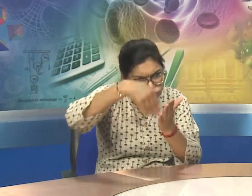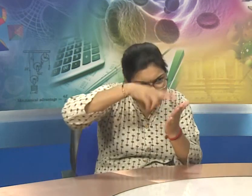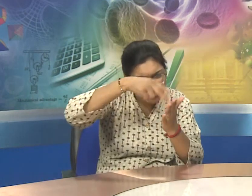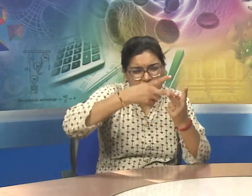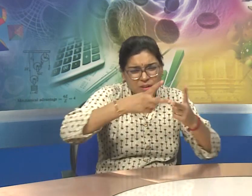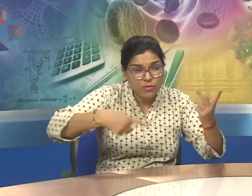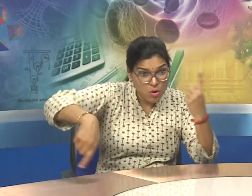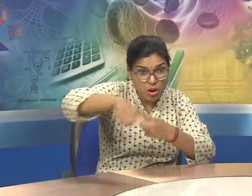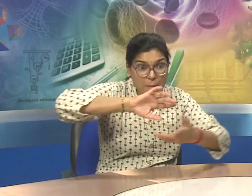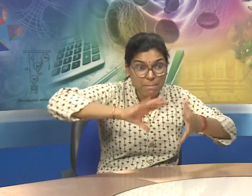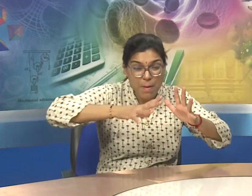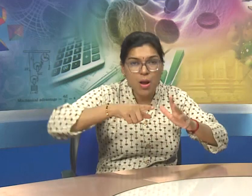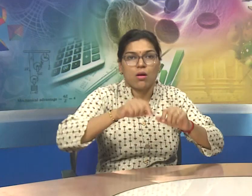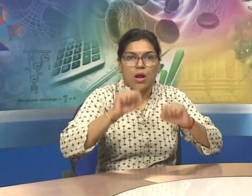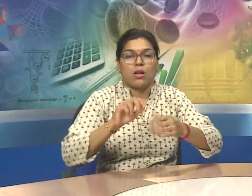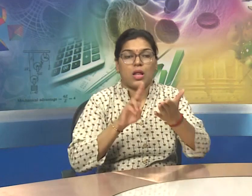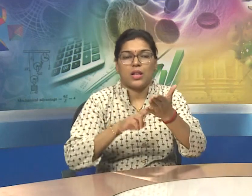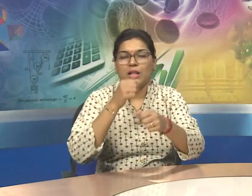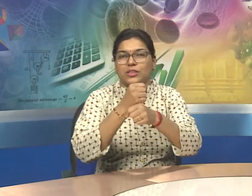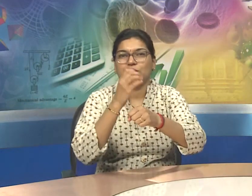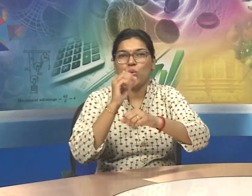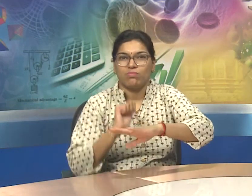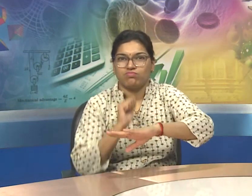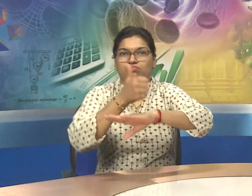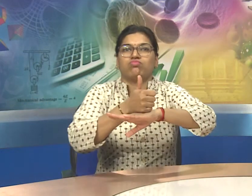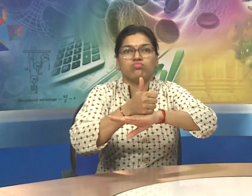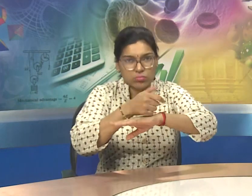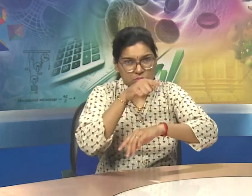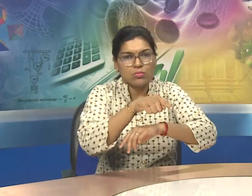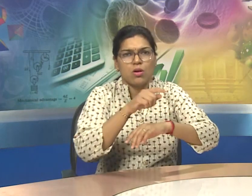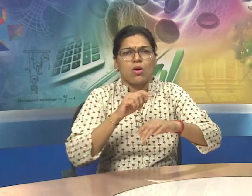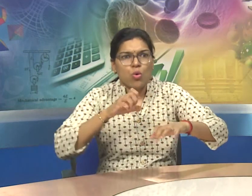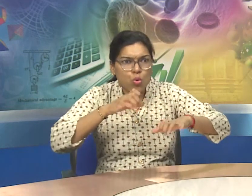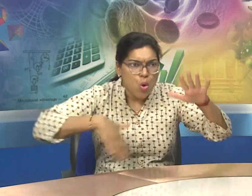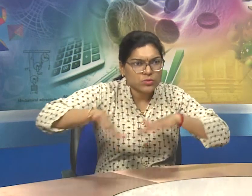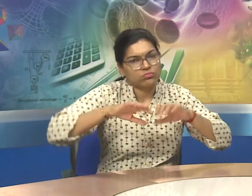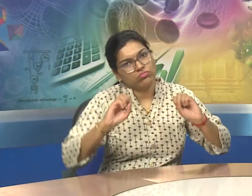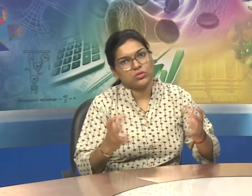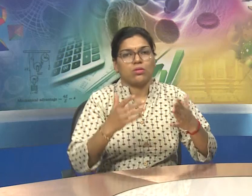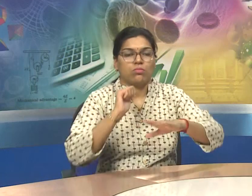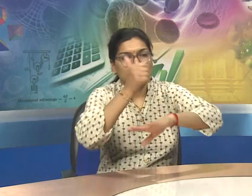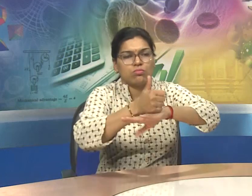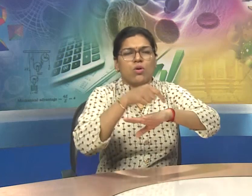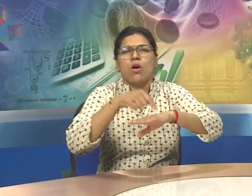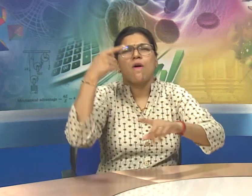they organize different exhibitions and craft bazaars